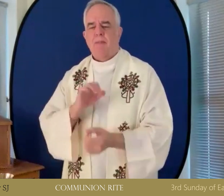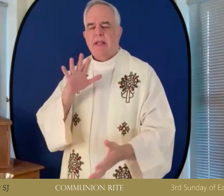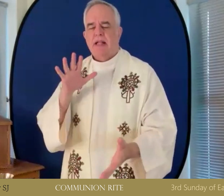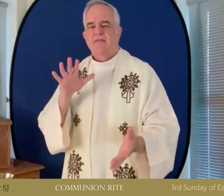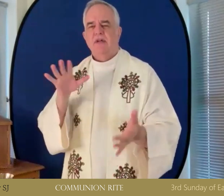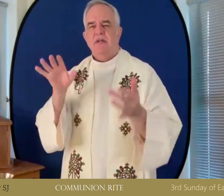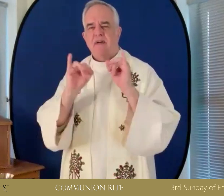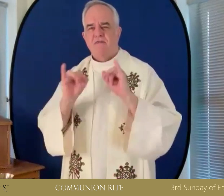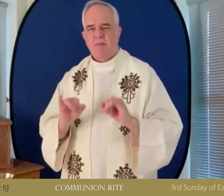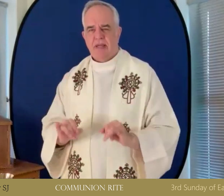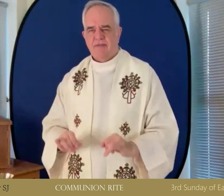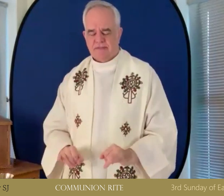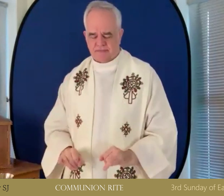but deliver from evil.